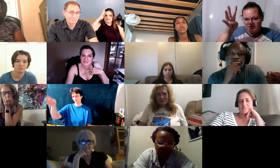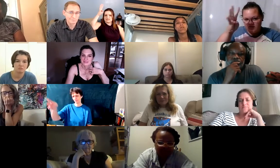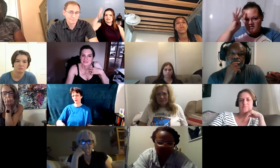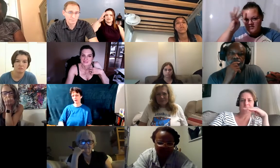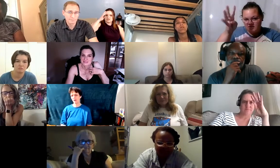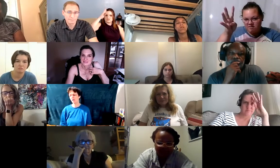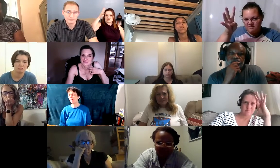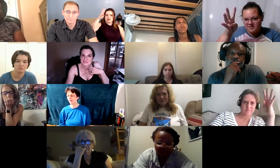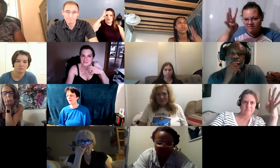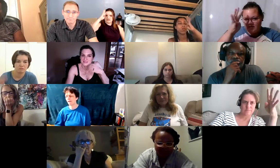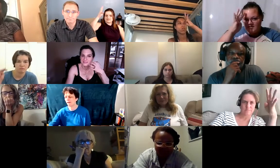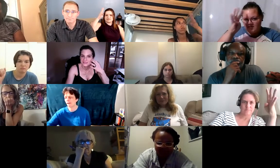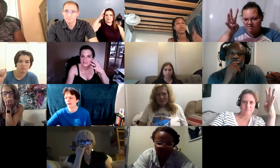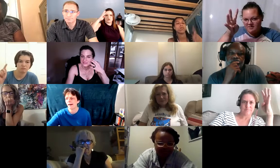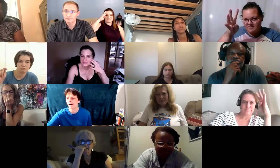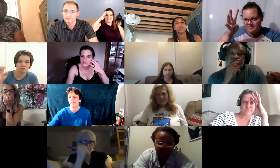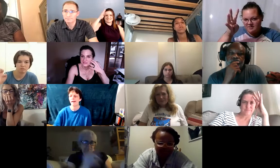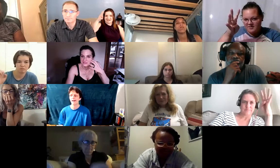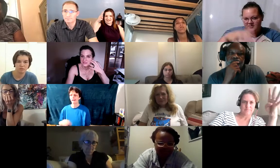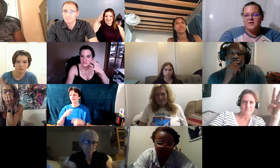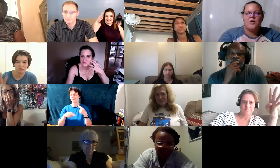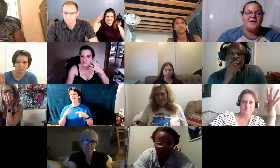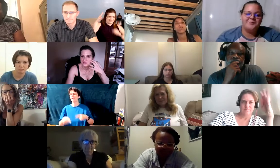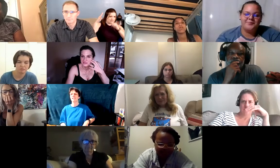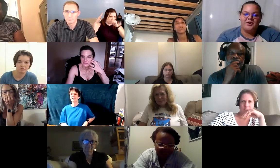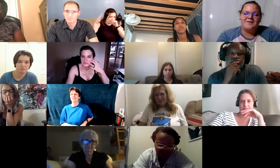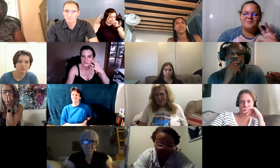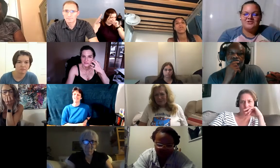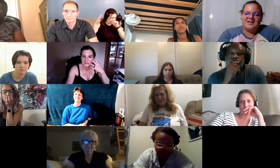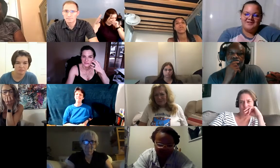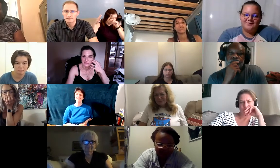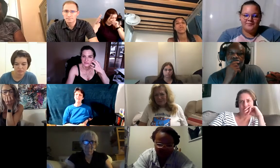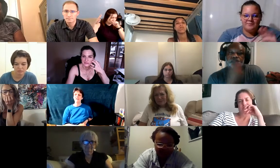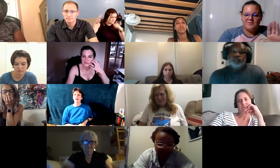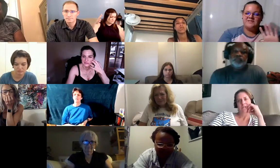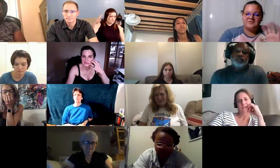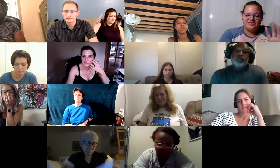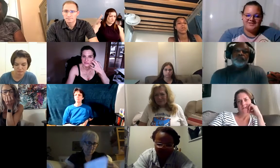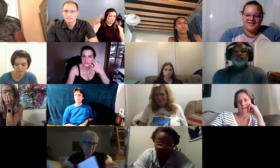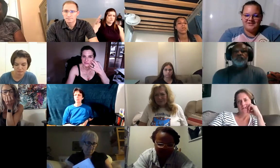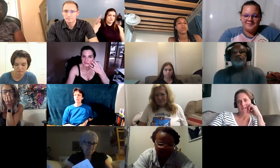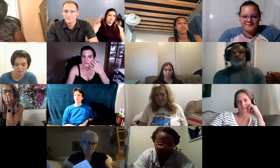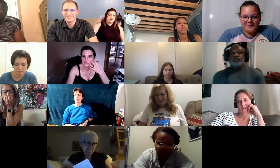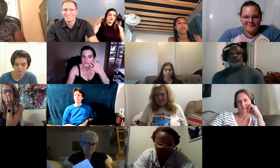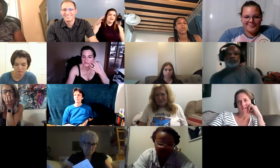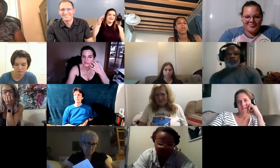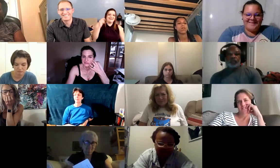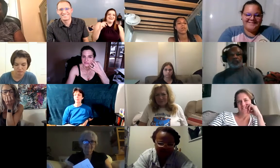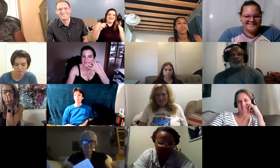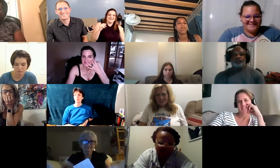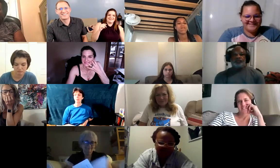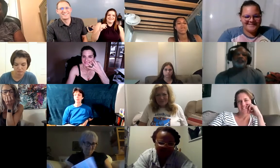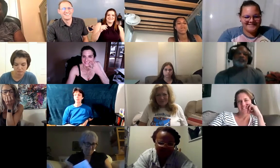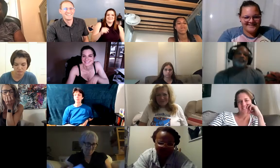create. So it's more of a sign. Okay. That, Just kidding. What I meant to say was just kidding.